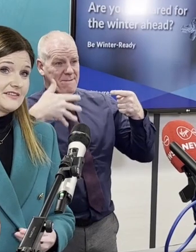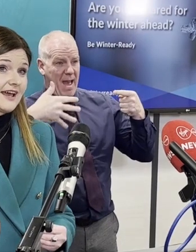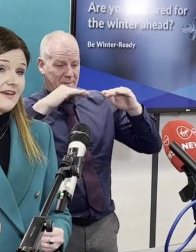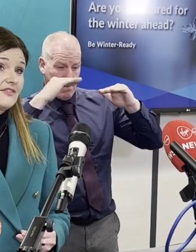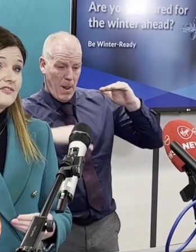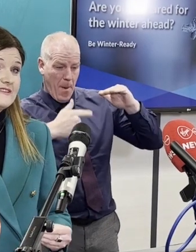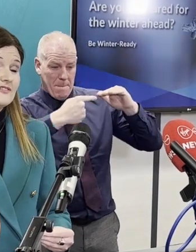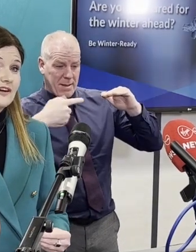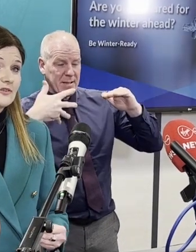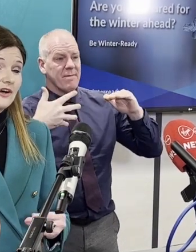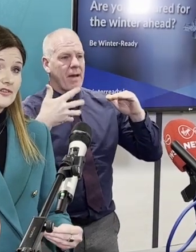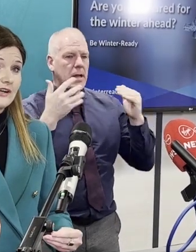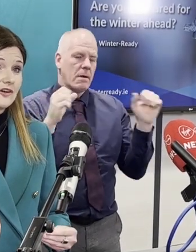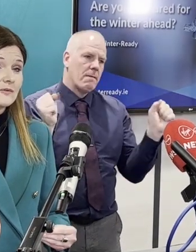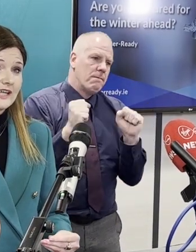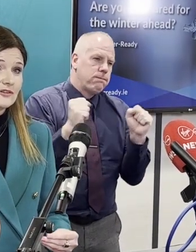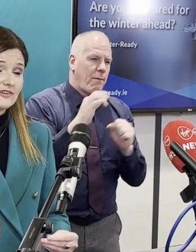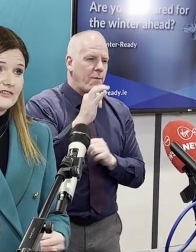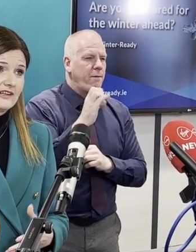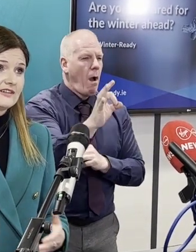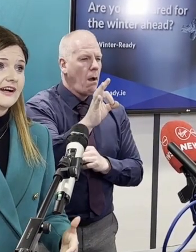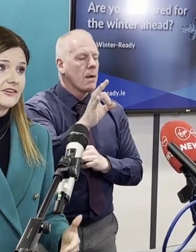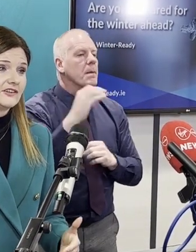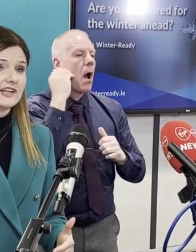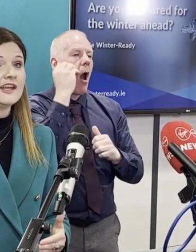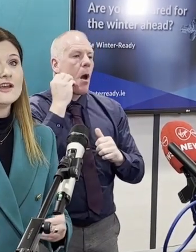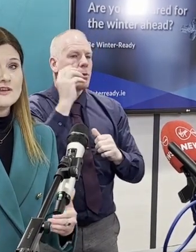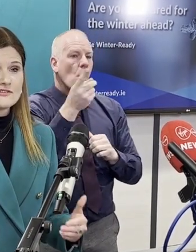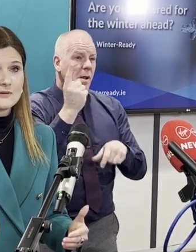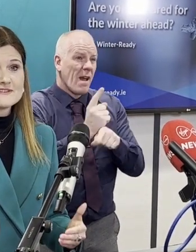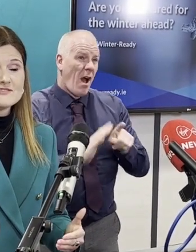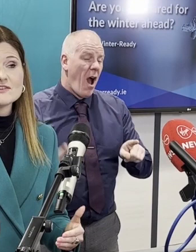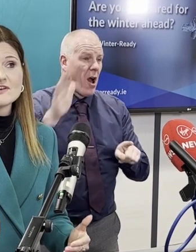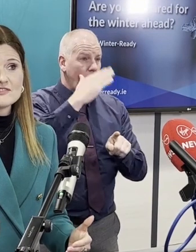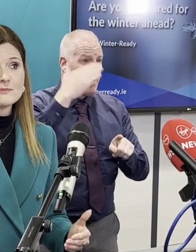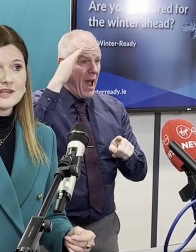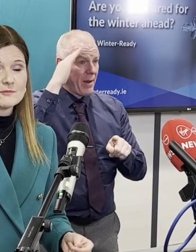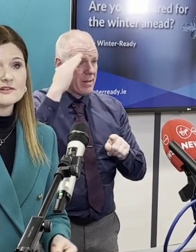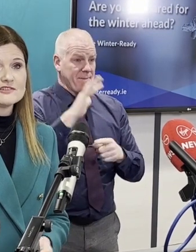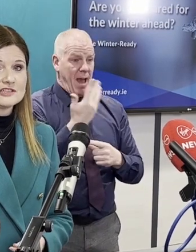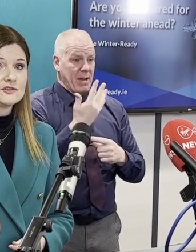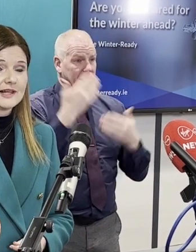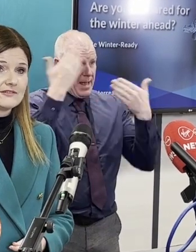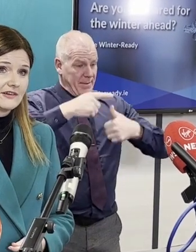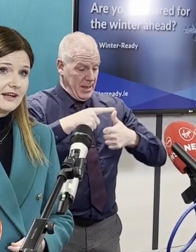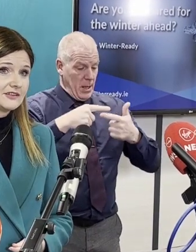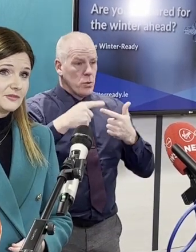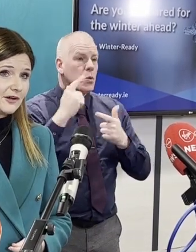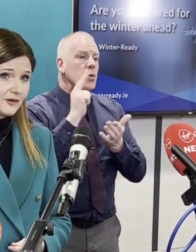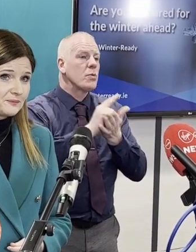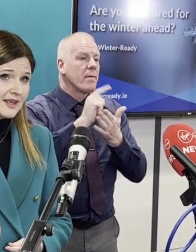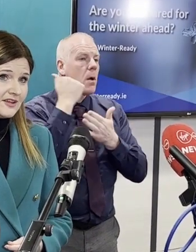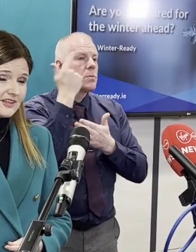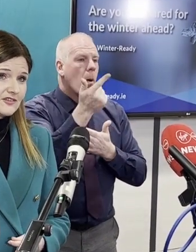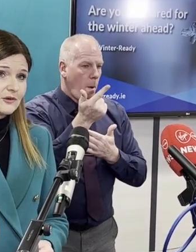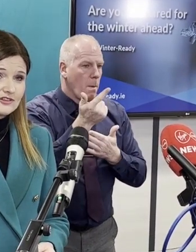-5 degrees Celsius. And we also have freezing fog. So an orange warning coming into effect for the entire country from this evening, 5 p.m. until 12 o'clock